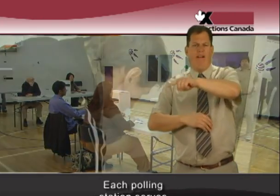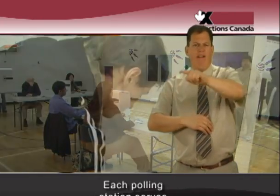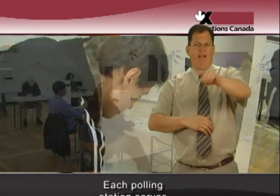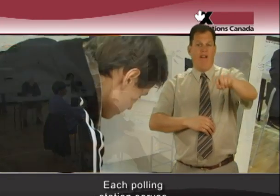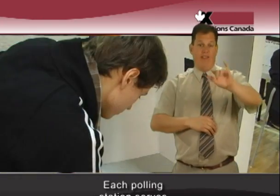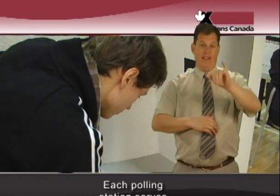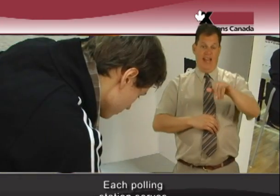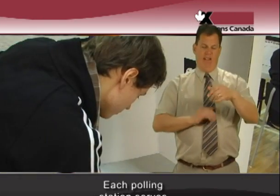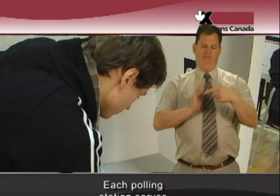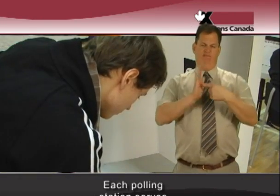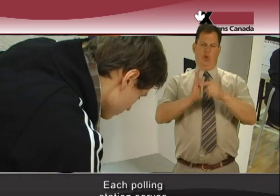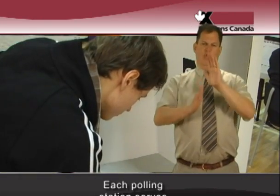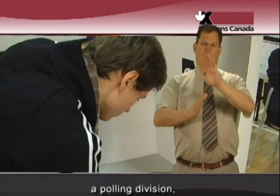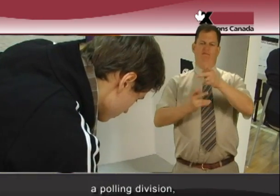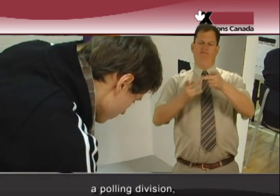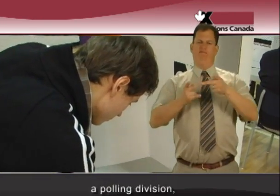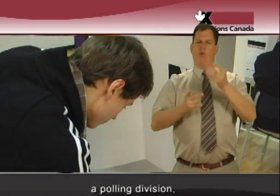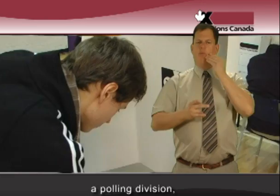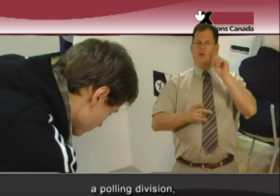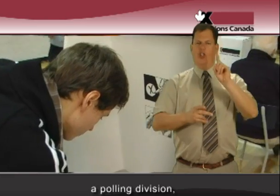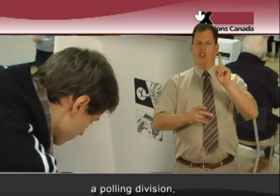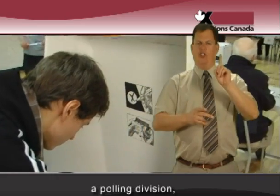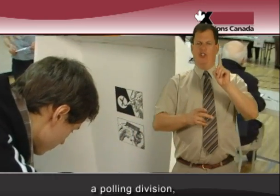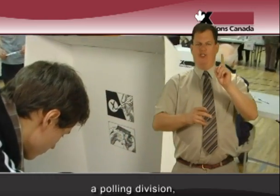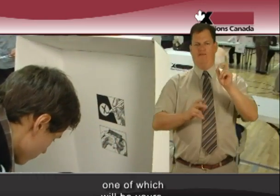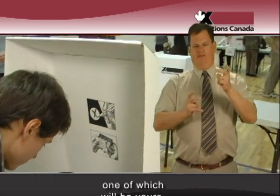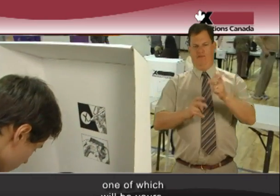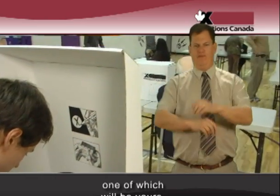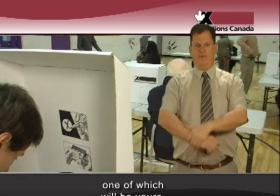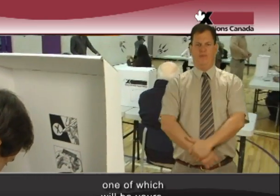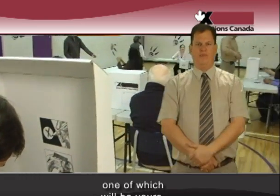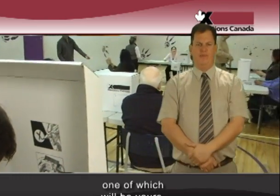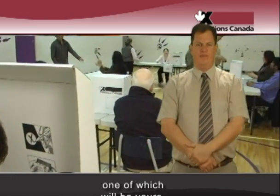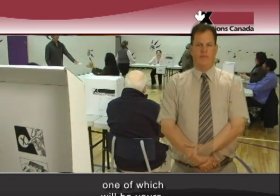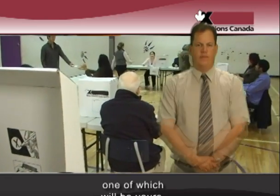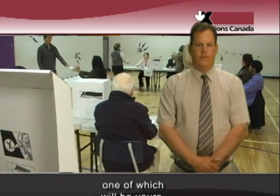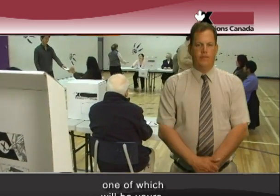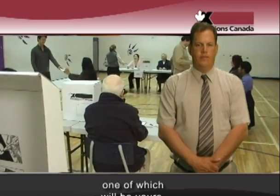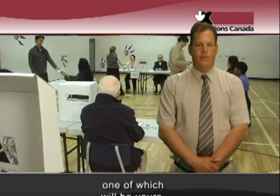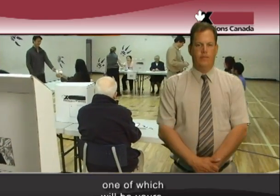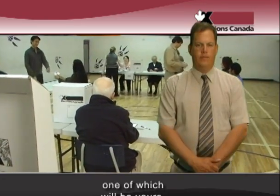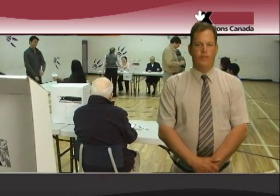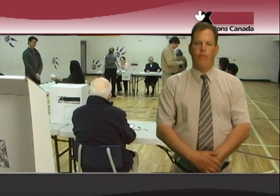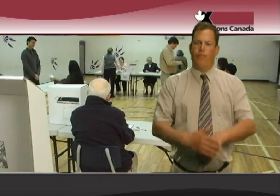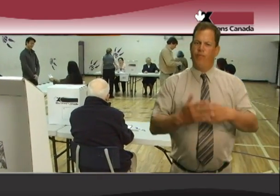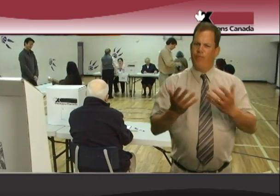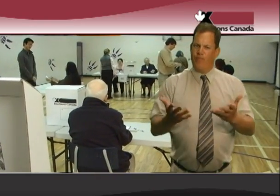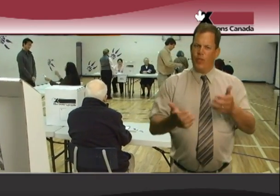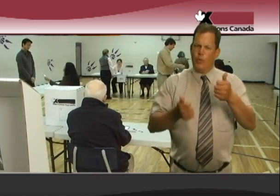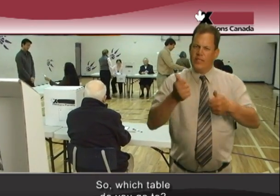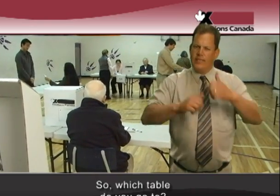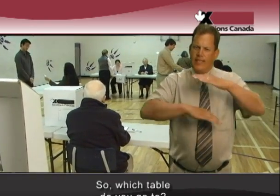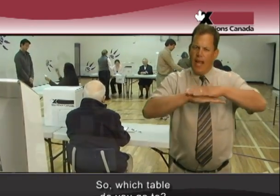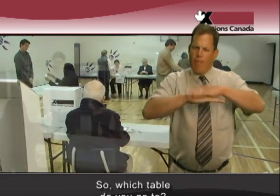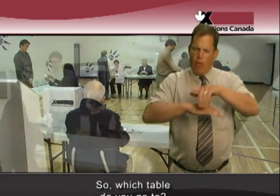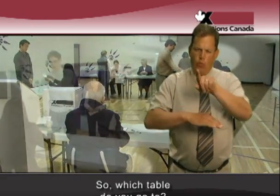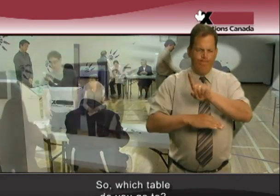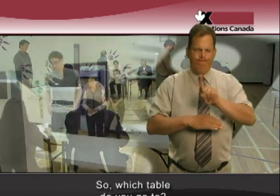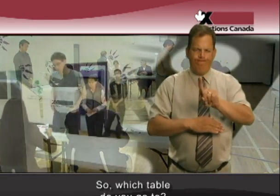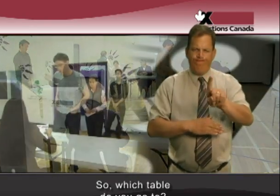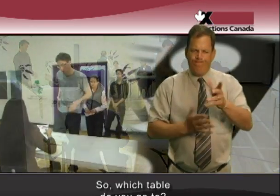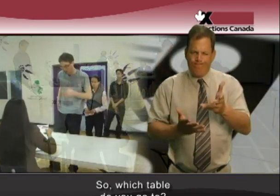Each polling station serves a polling division, one of which will be yours. So,